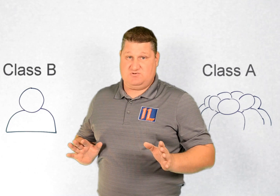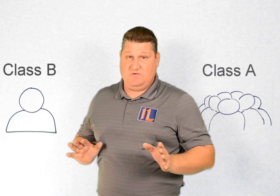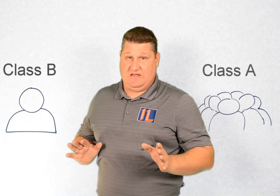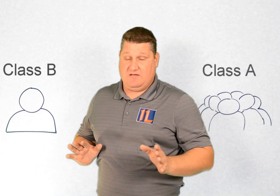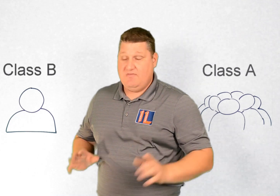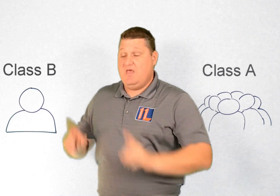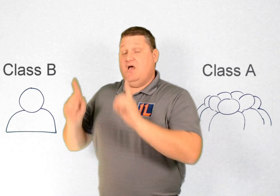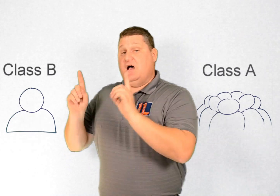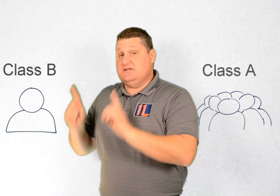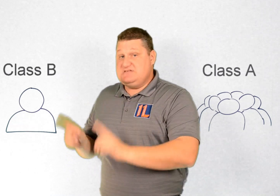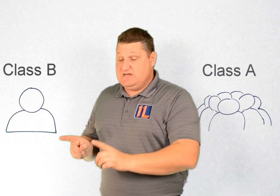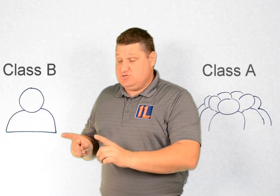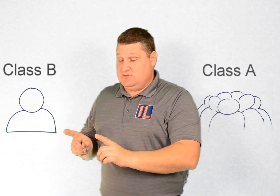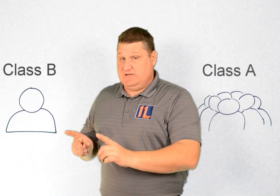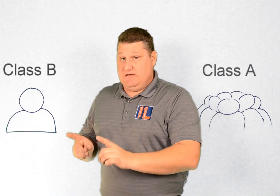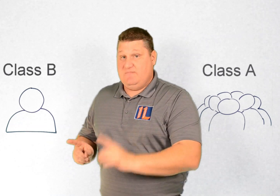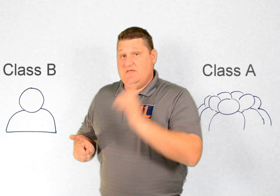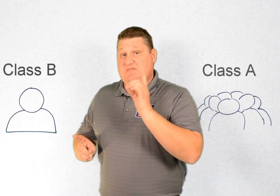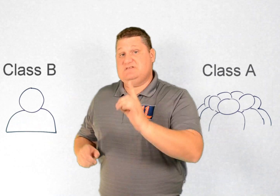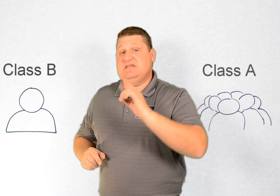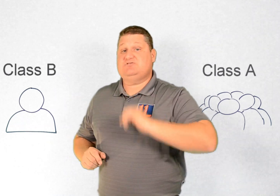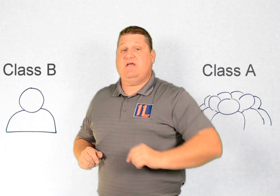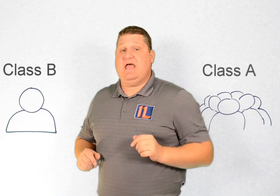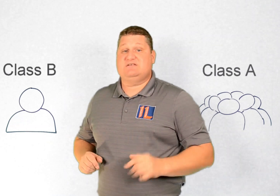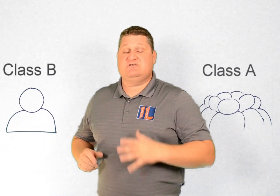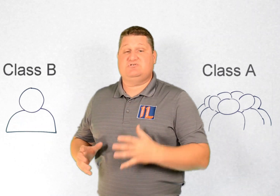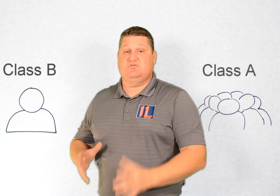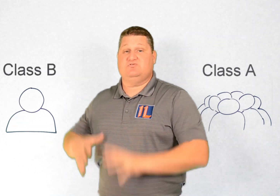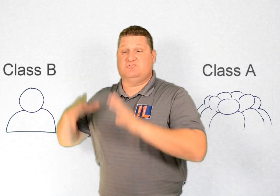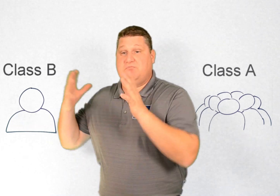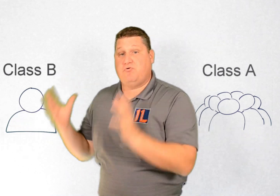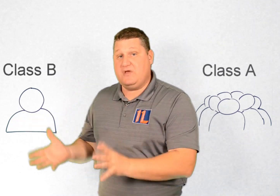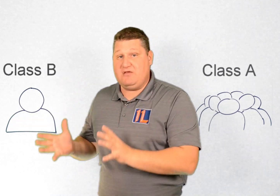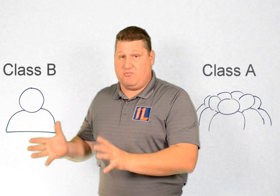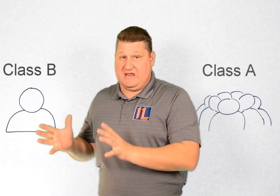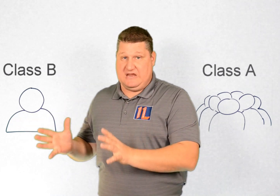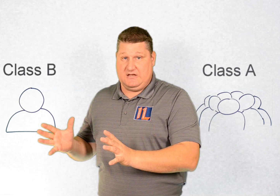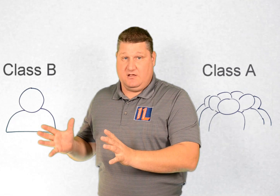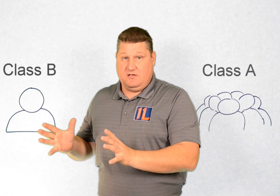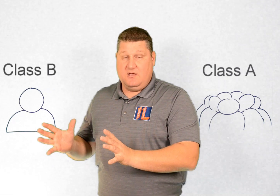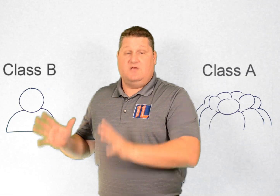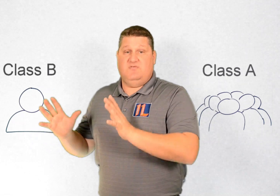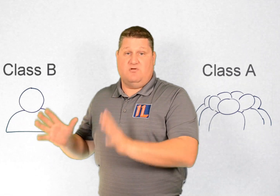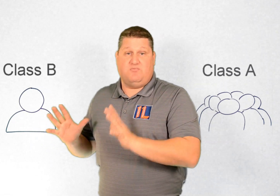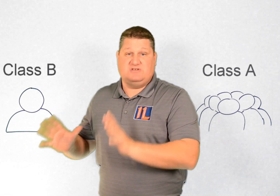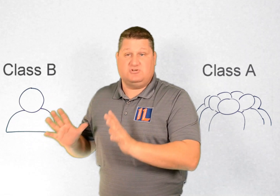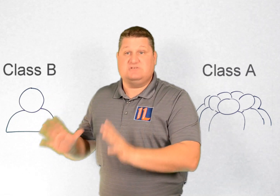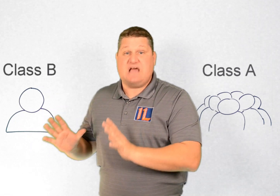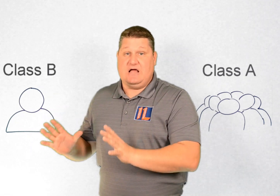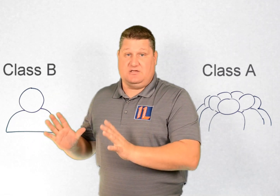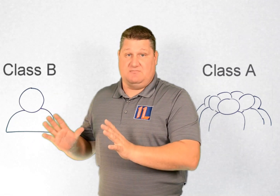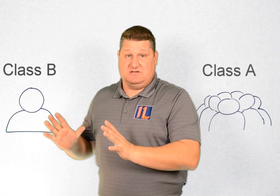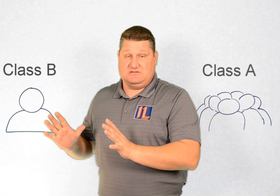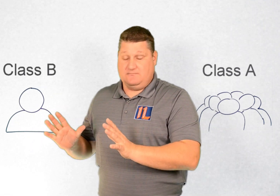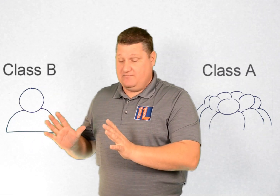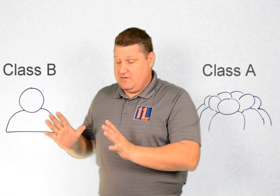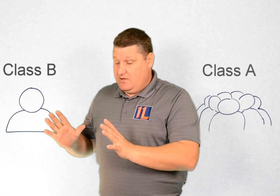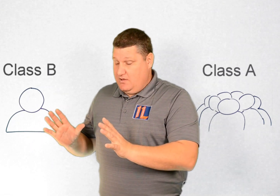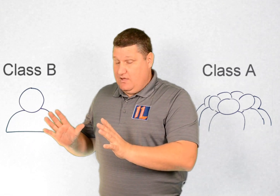week. Additionally, the teacher has the students pre-read the original document.